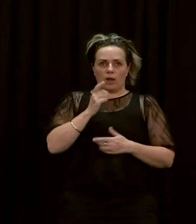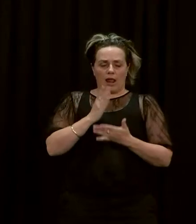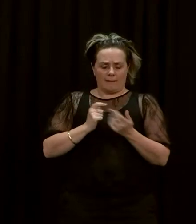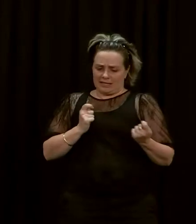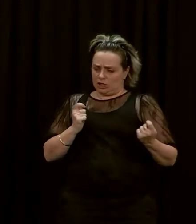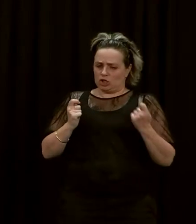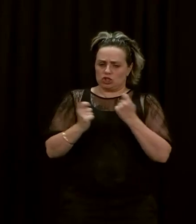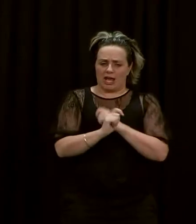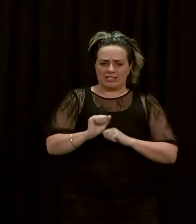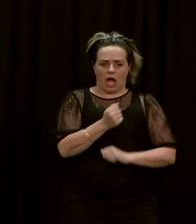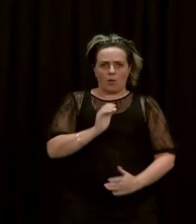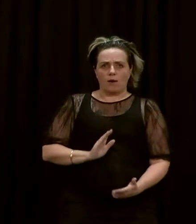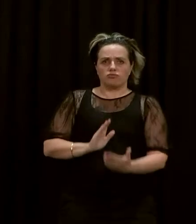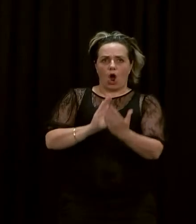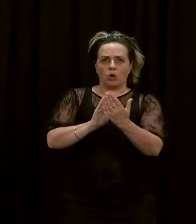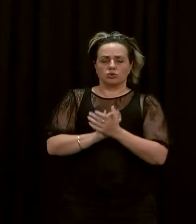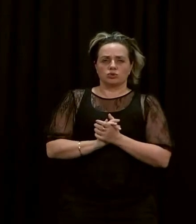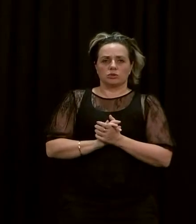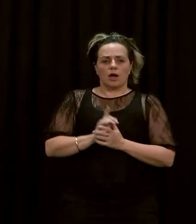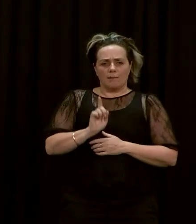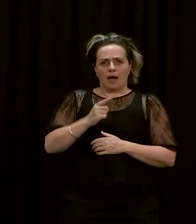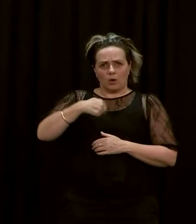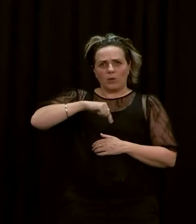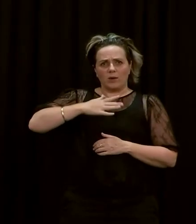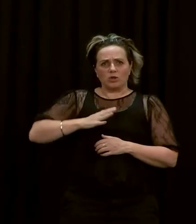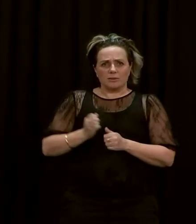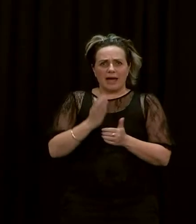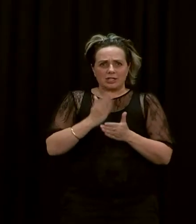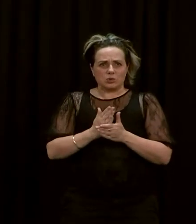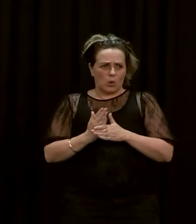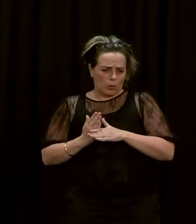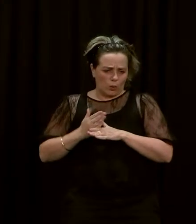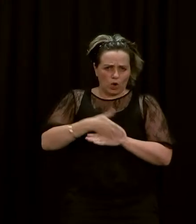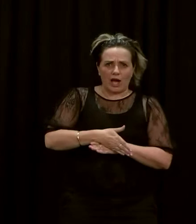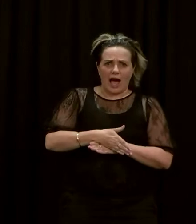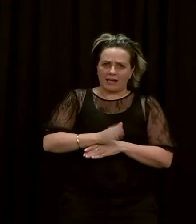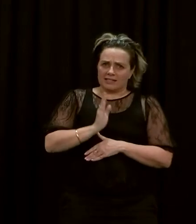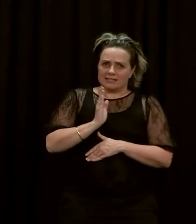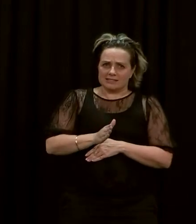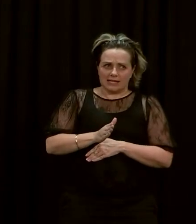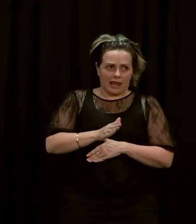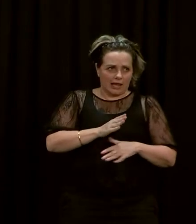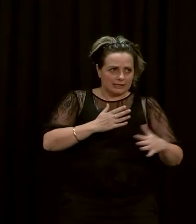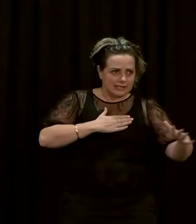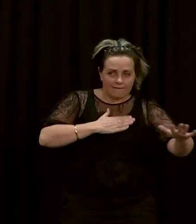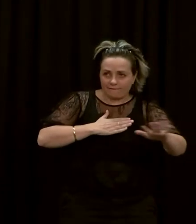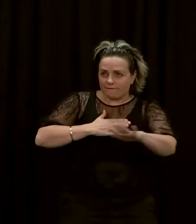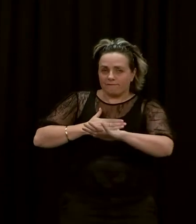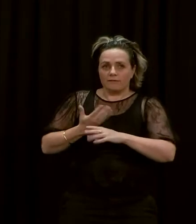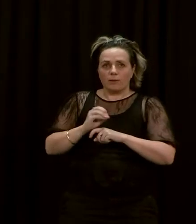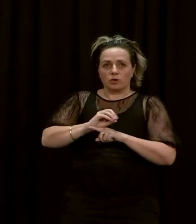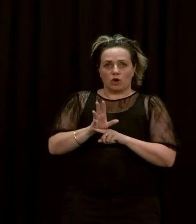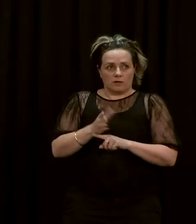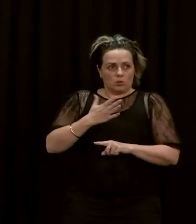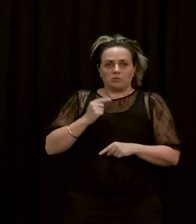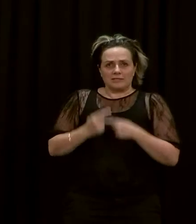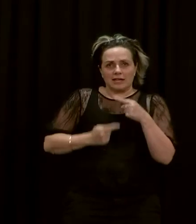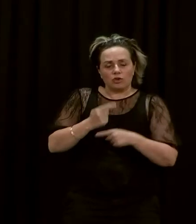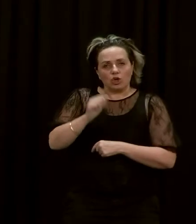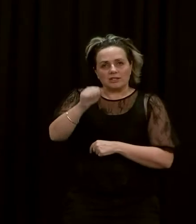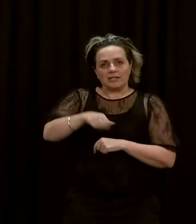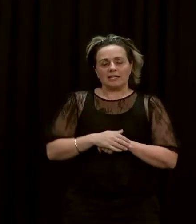our approach, which is to work very hard to keep people safe from COVID. We are not. All of this, though, is about saying